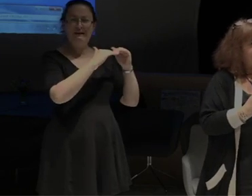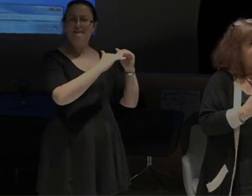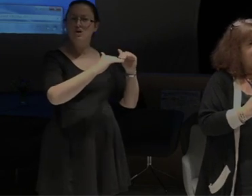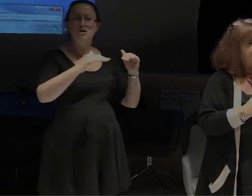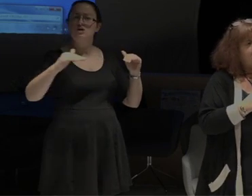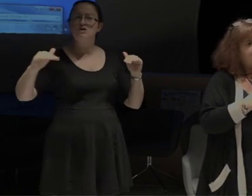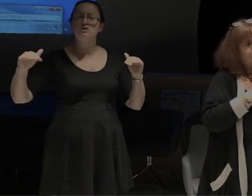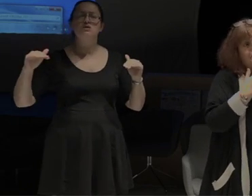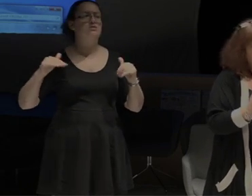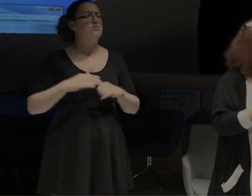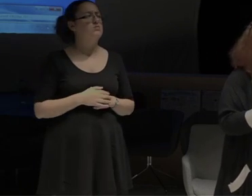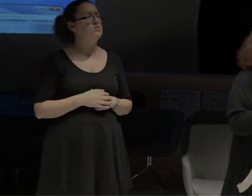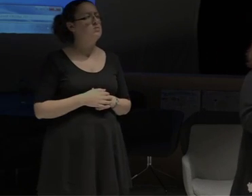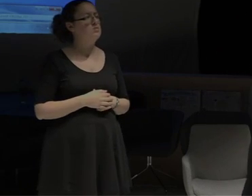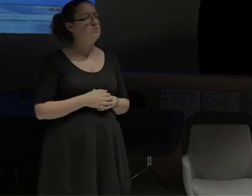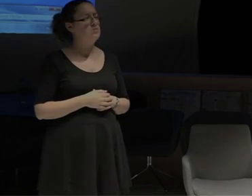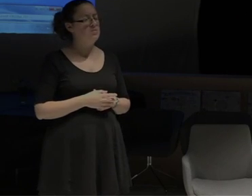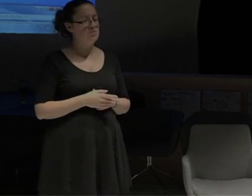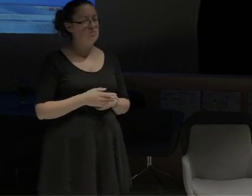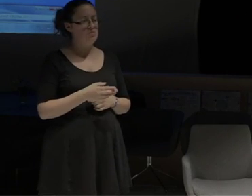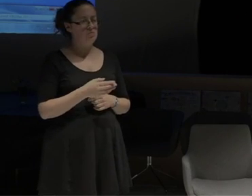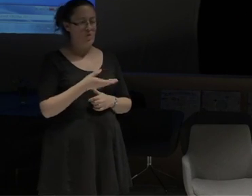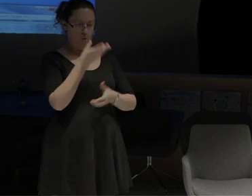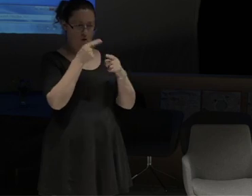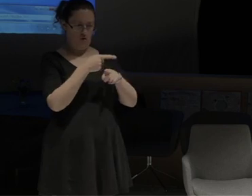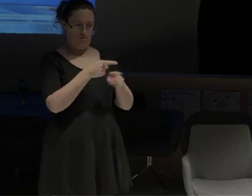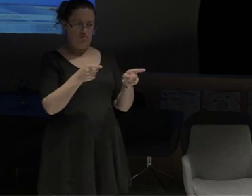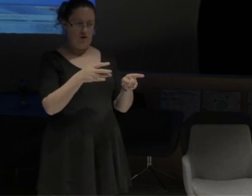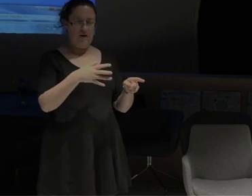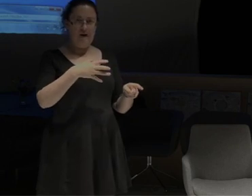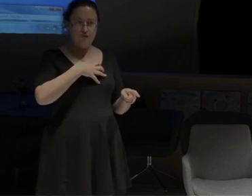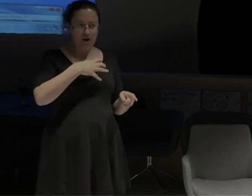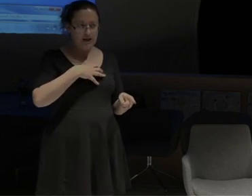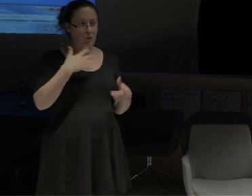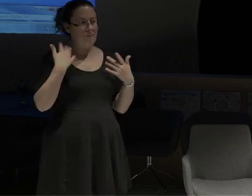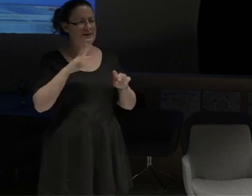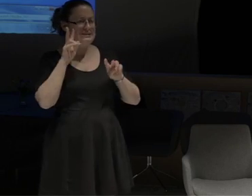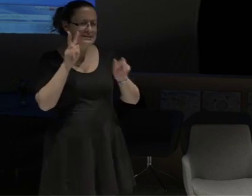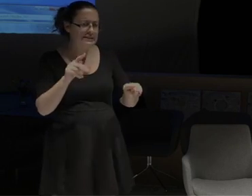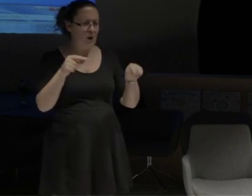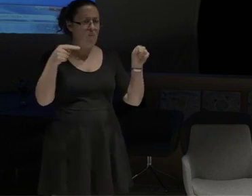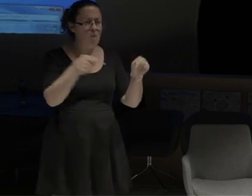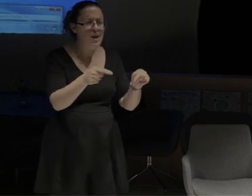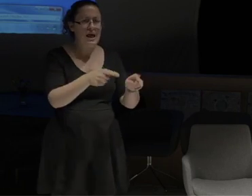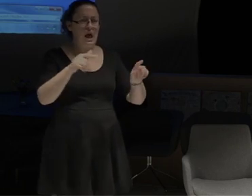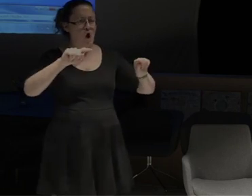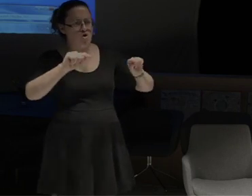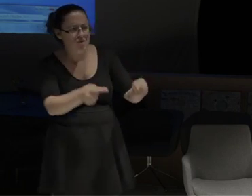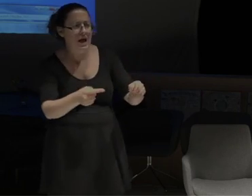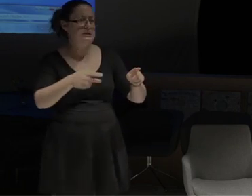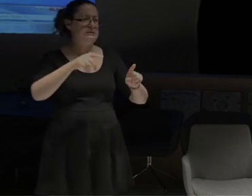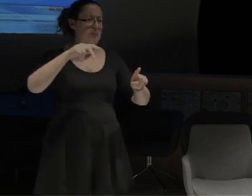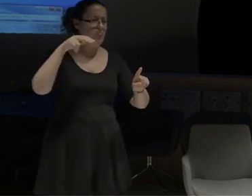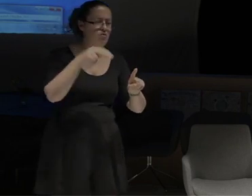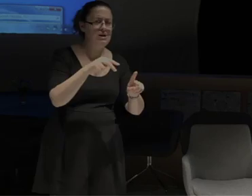about learners who were afraid, who saw and experienced bullying and harassment, or who saw other people experience it